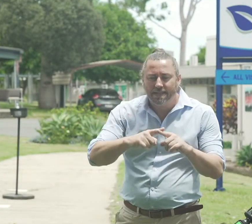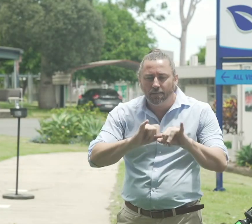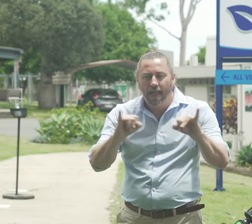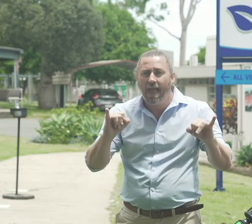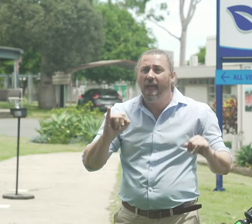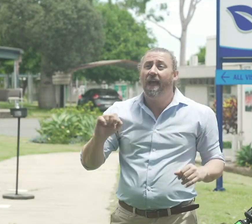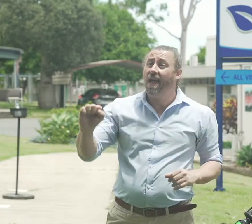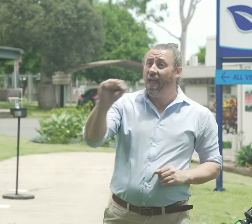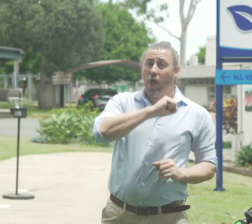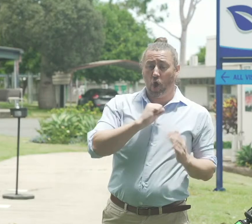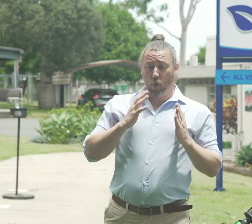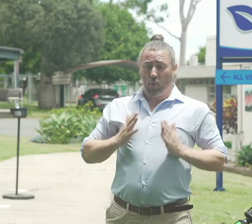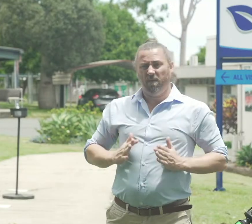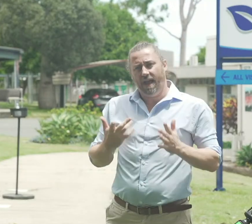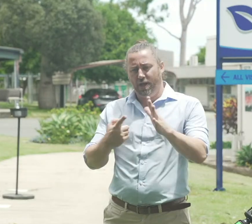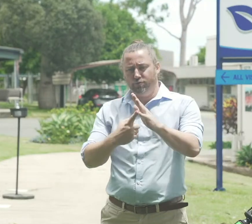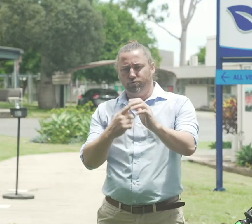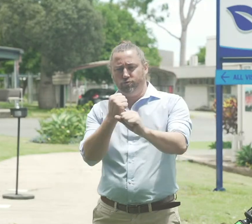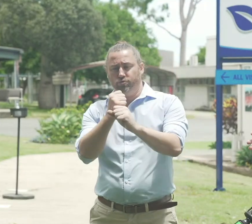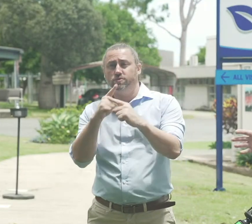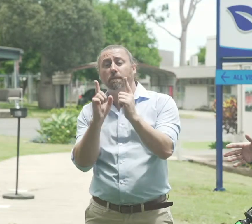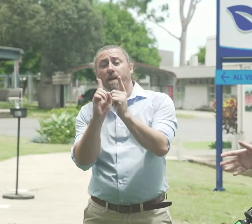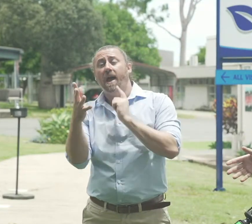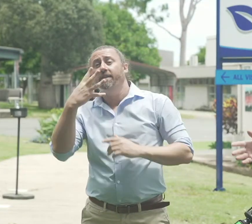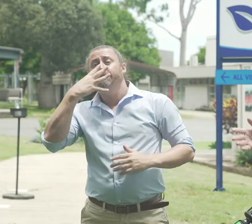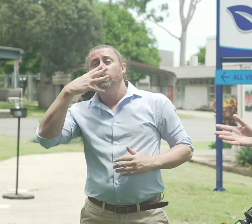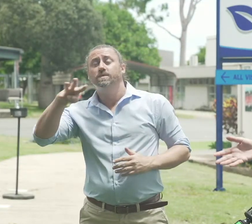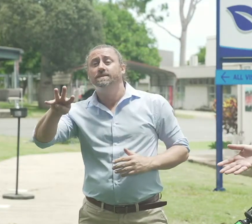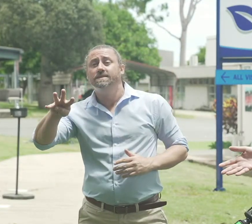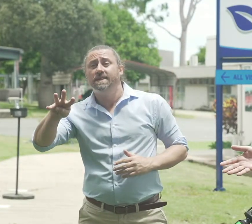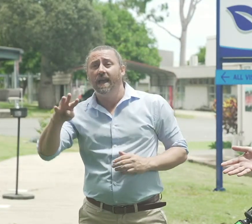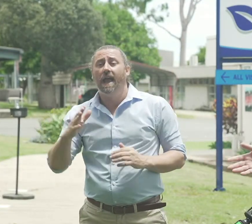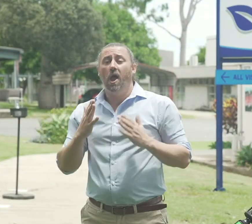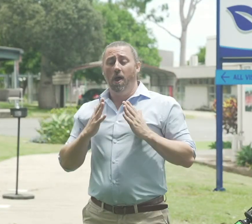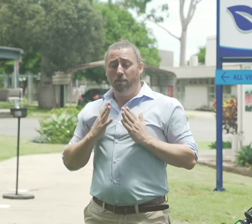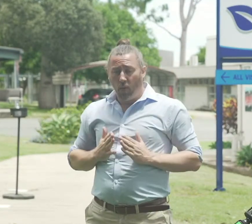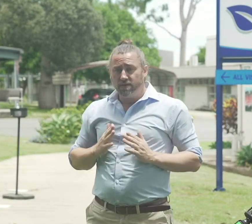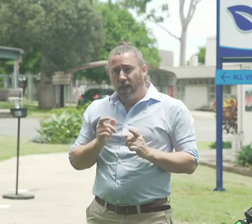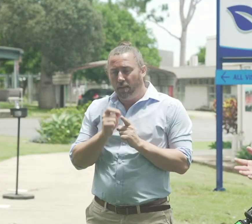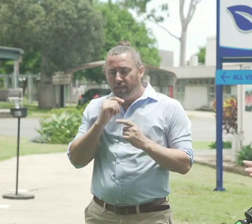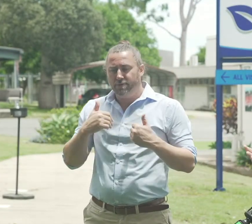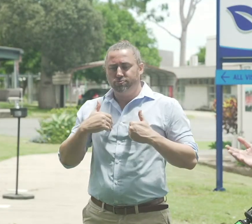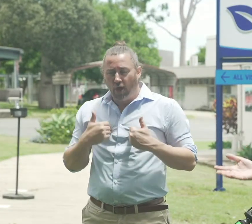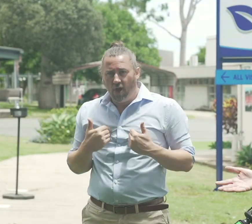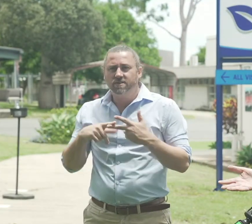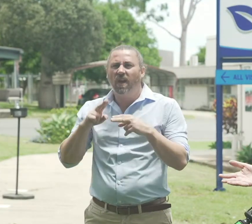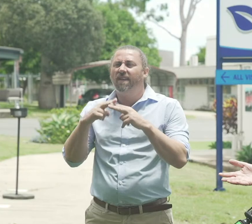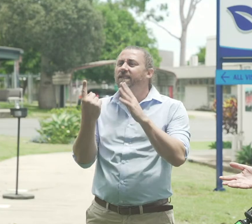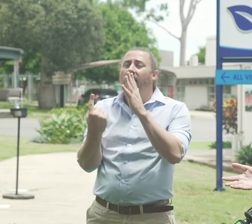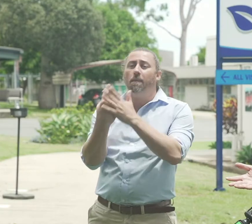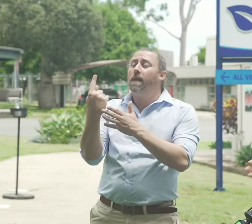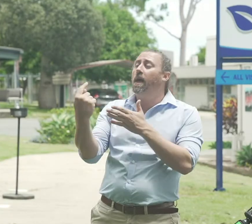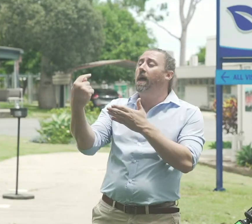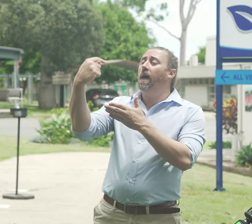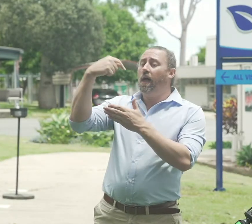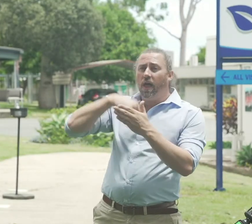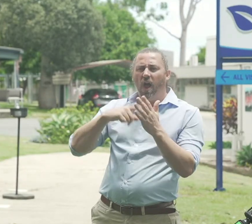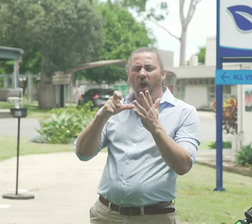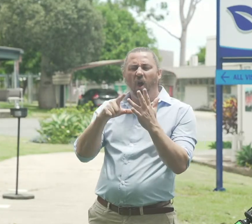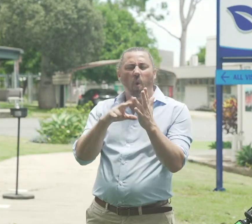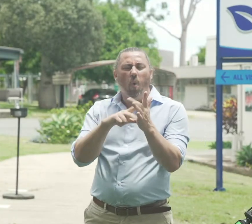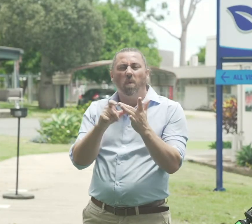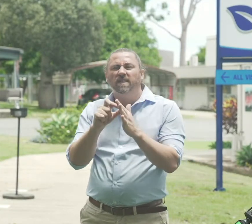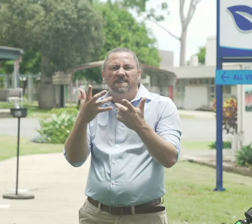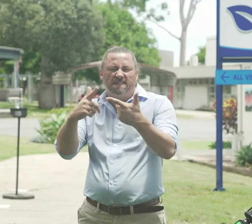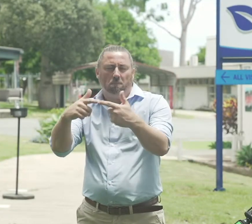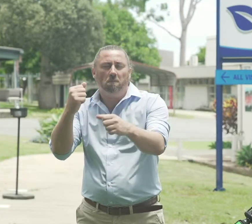40, our adaptive immune system starts to change, and we have a different type of immune response, and we're not as